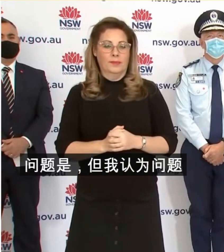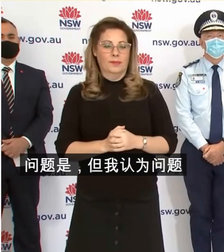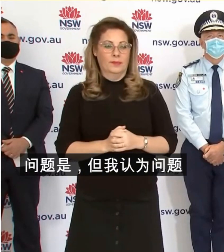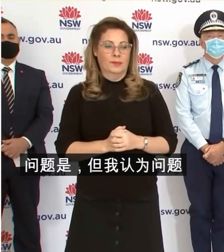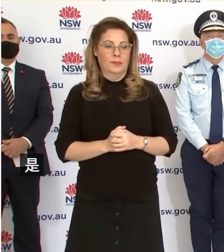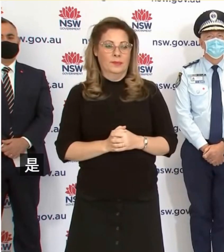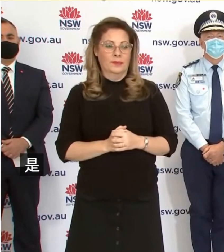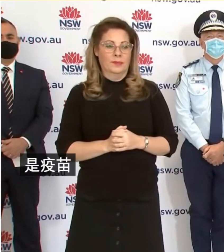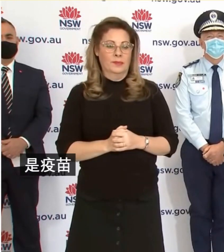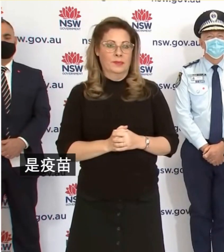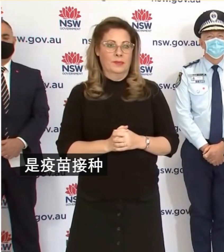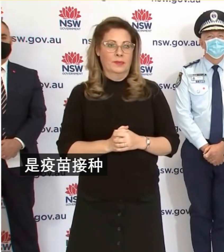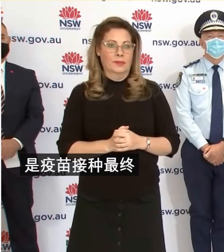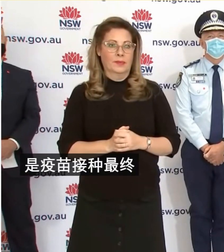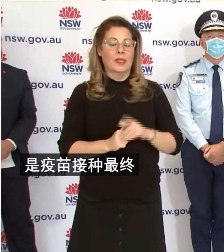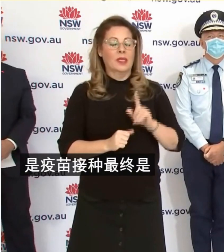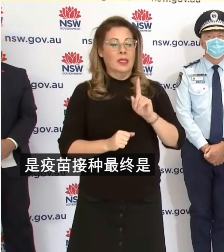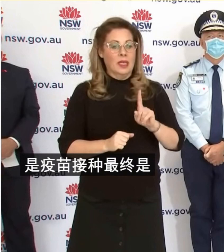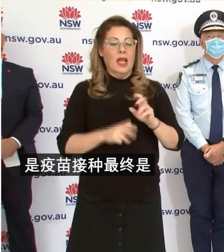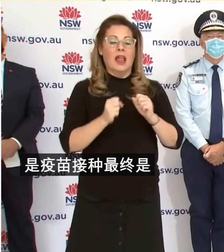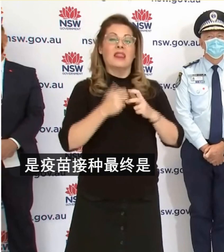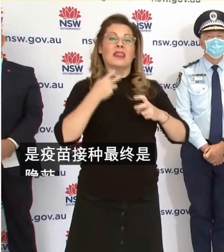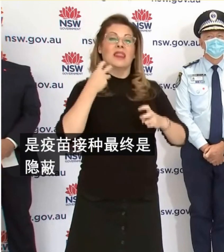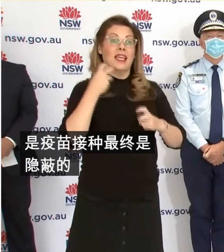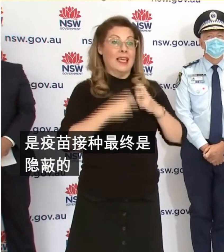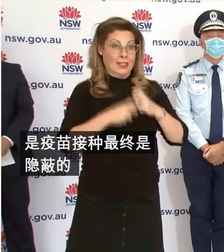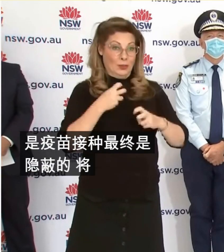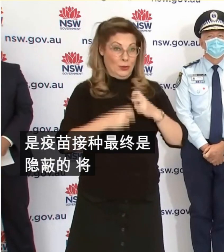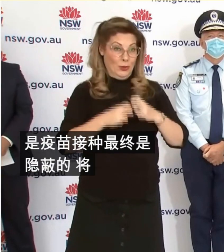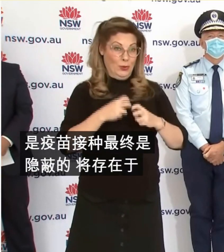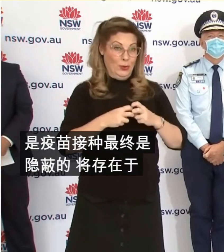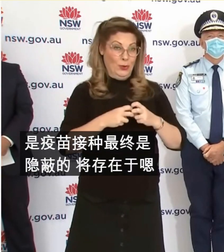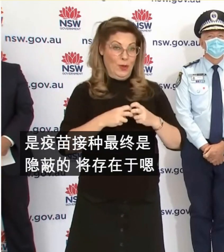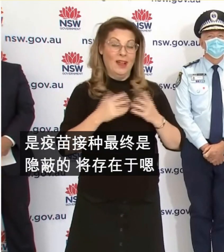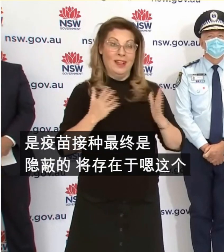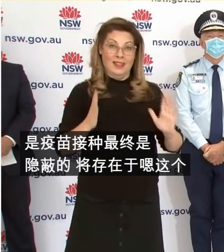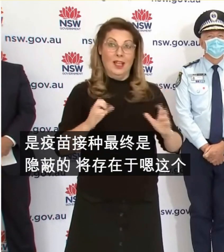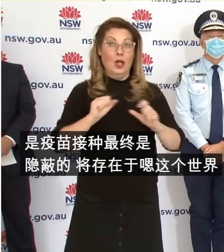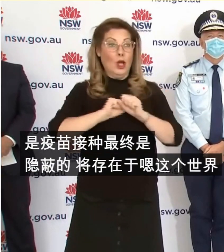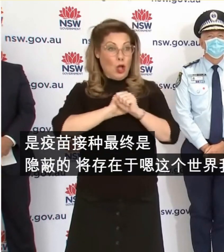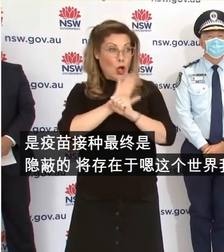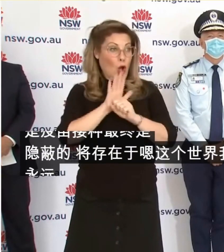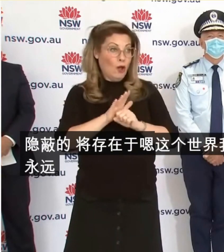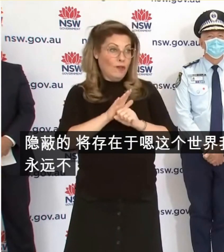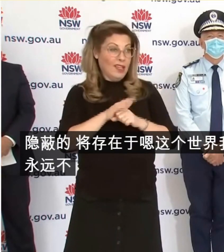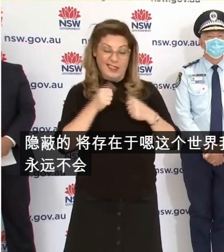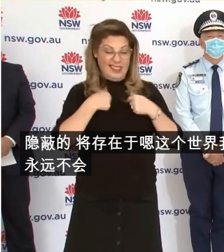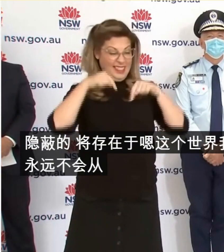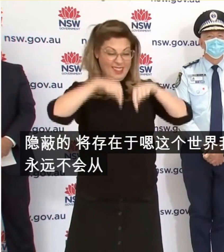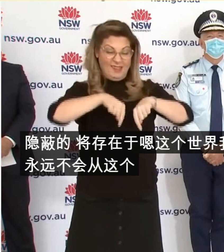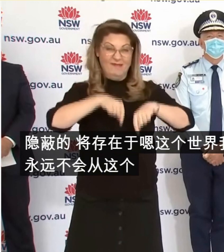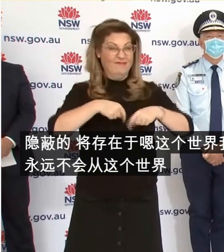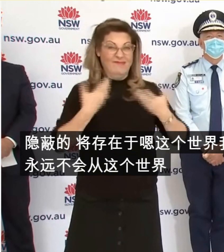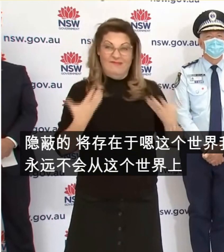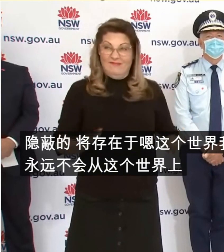issue is that vaccination, in the end, COVID will exist in the world. We will